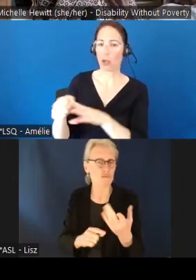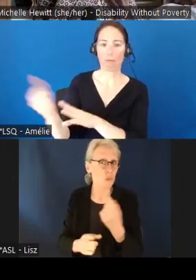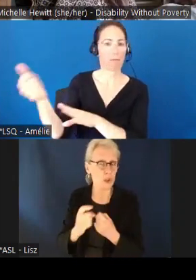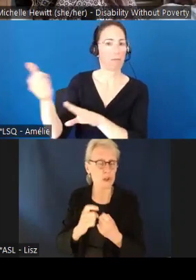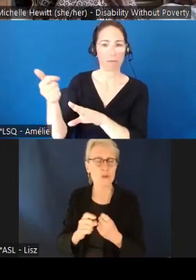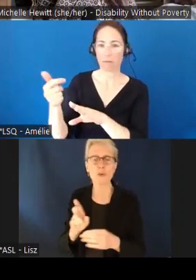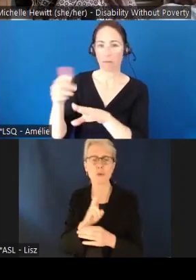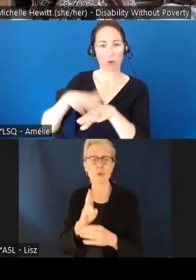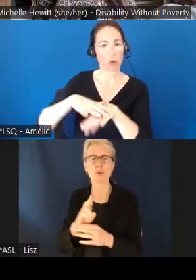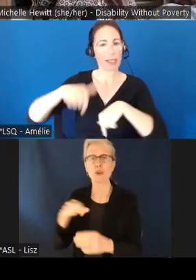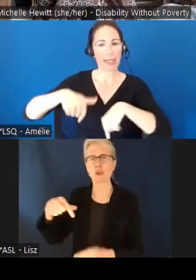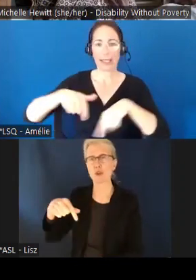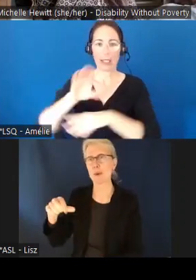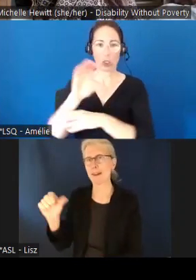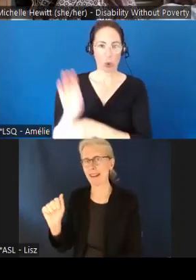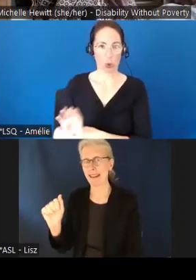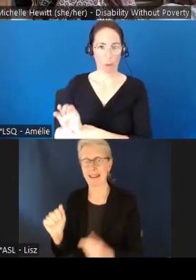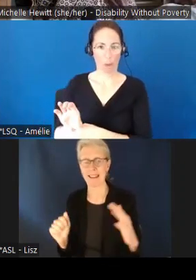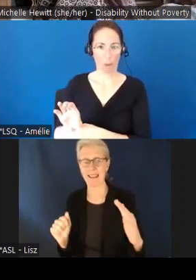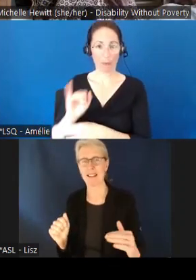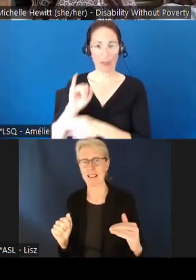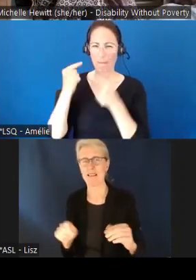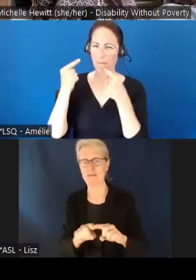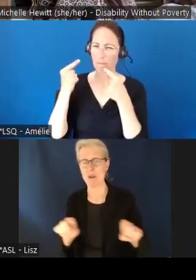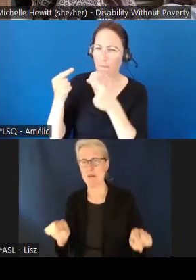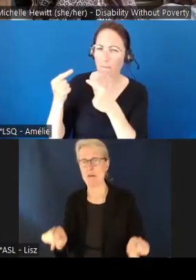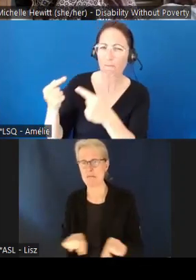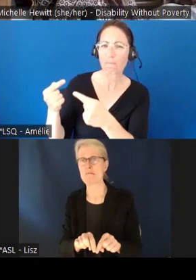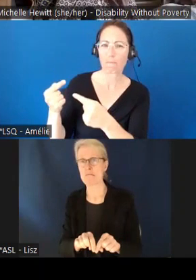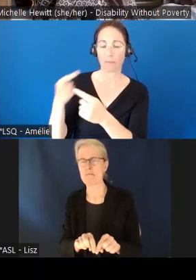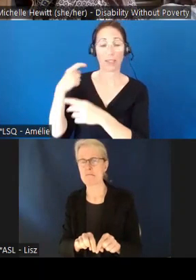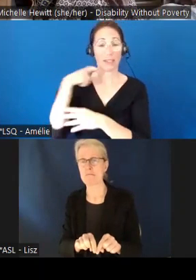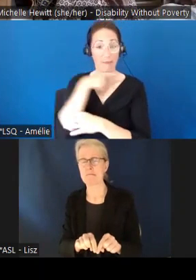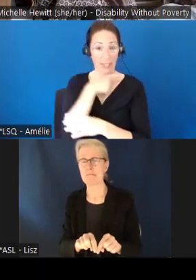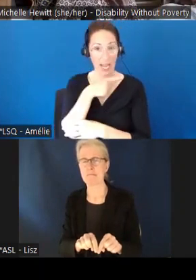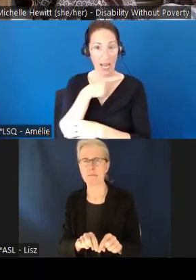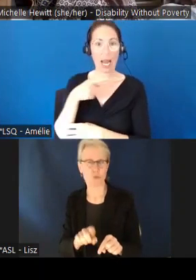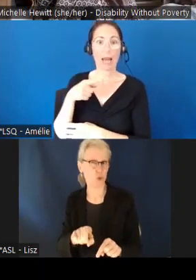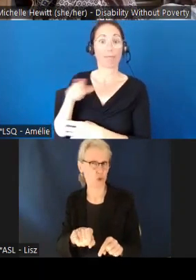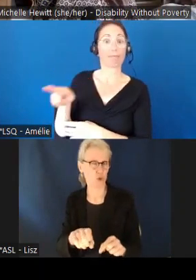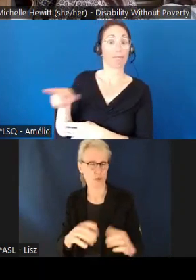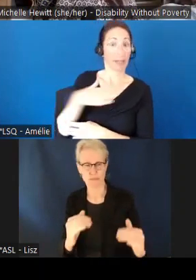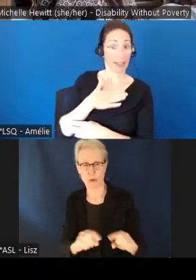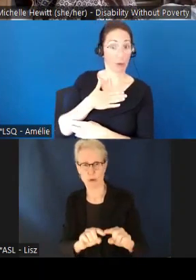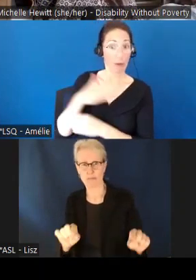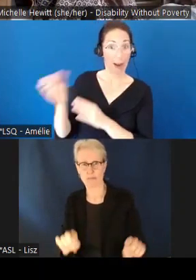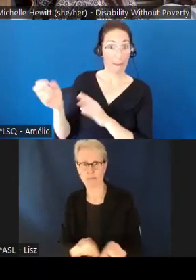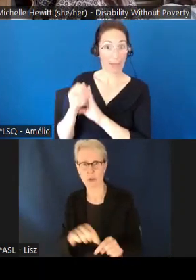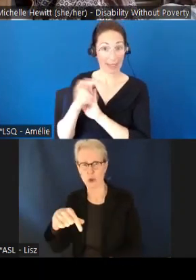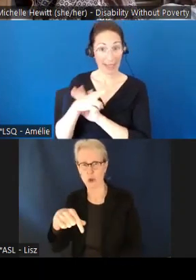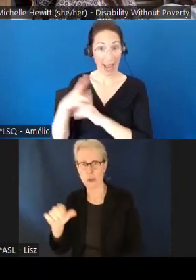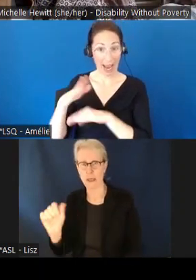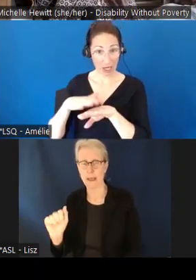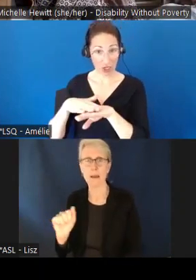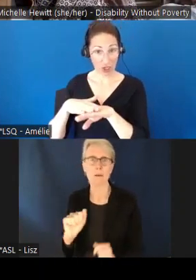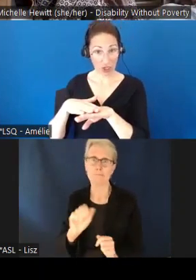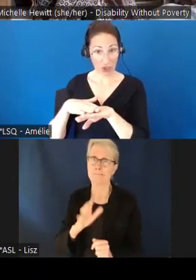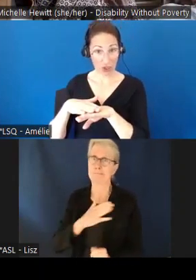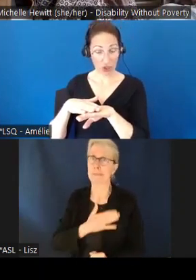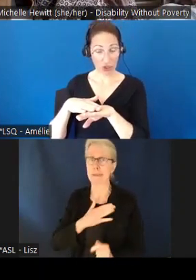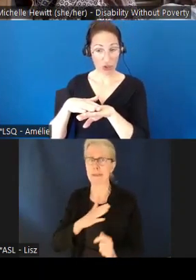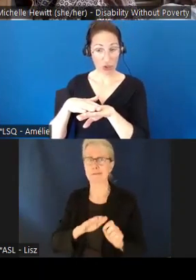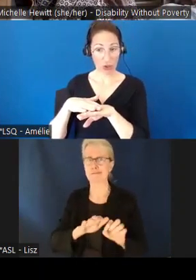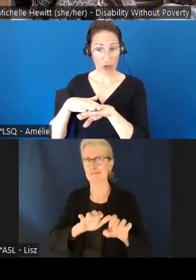those in the Q&A box, usually at the bottom of your screen. We'd greatly encourage you to share your questions, as we'll